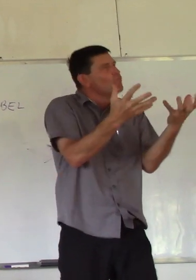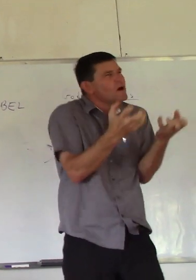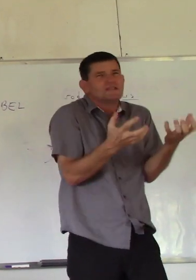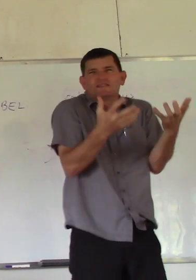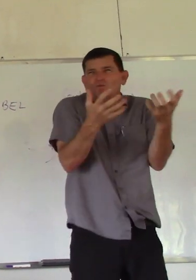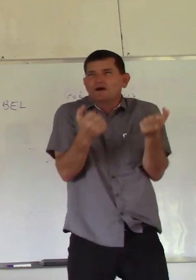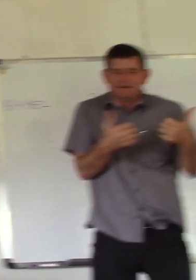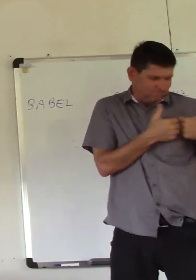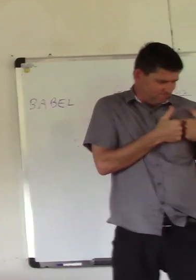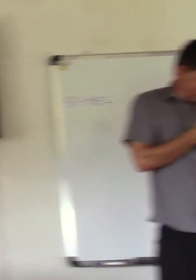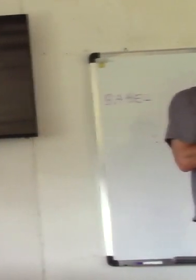they want.